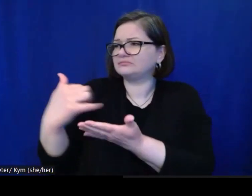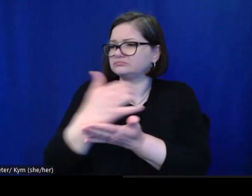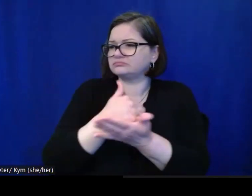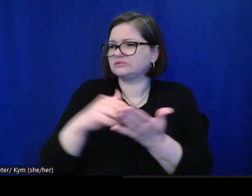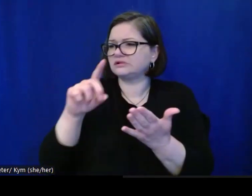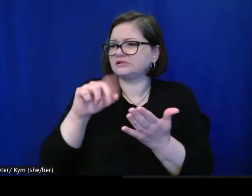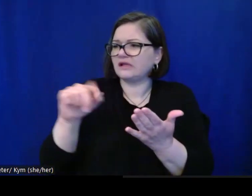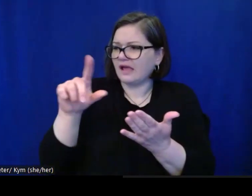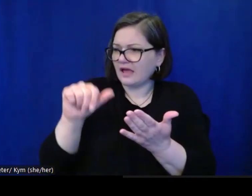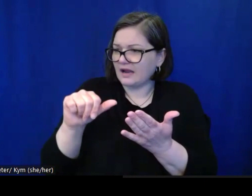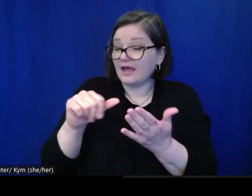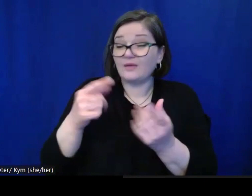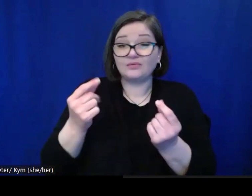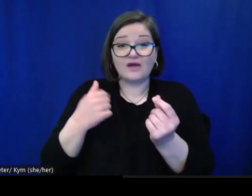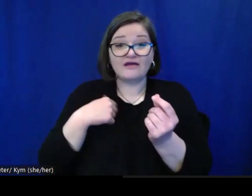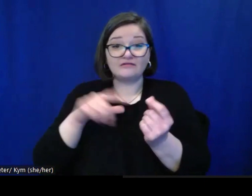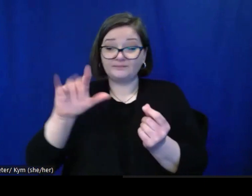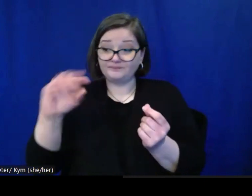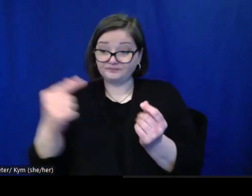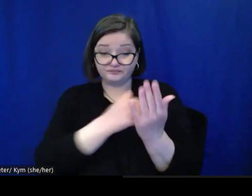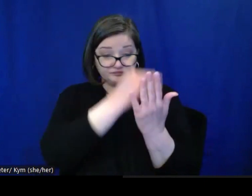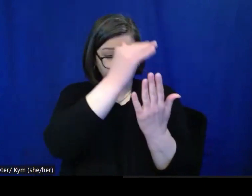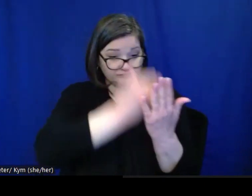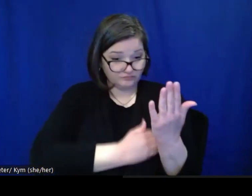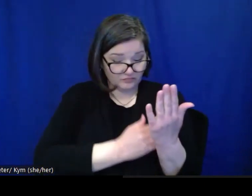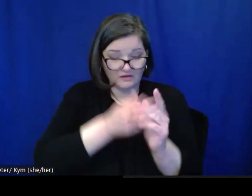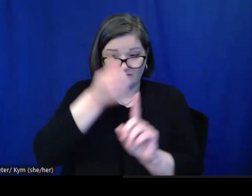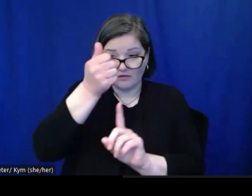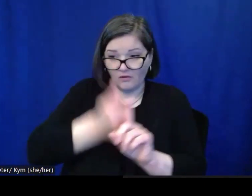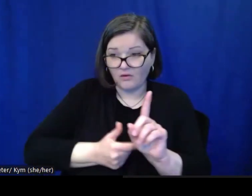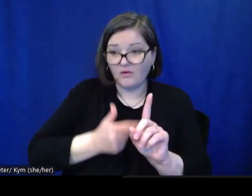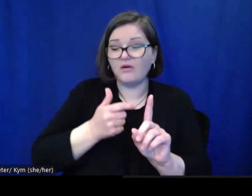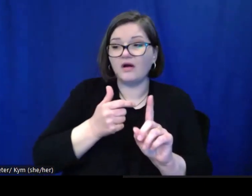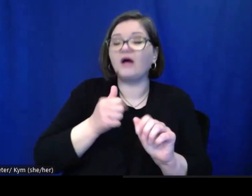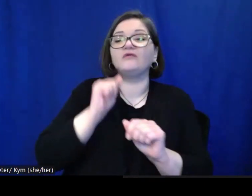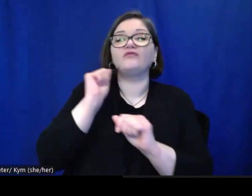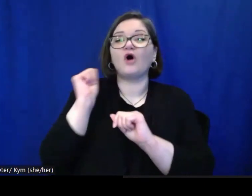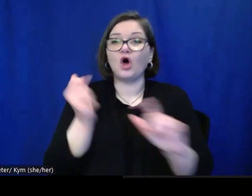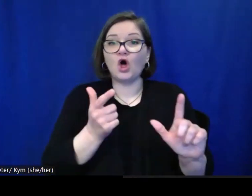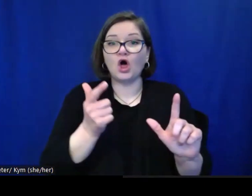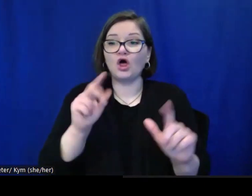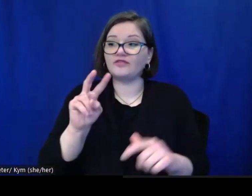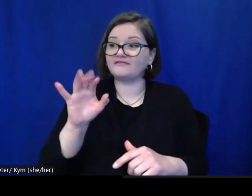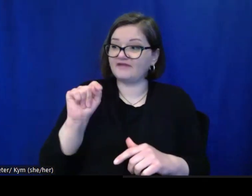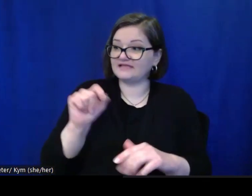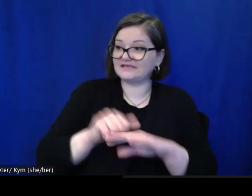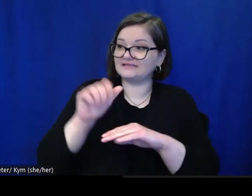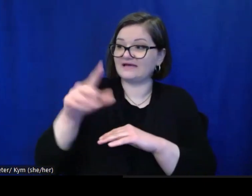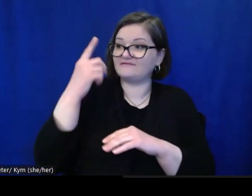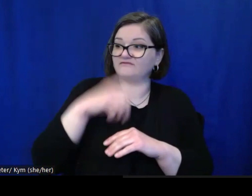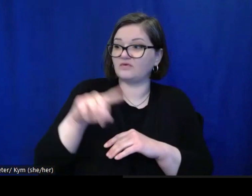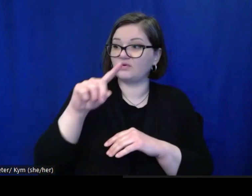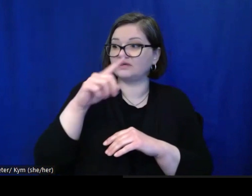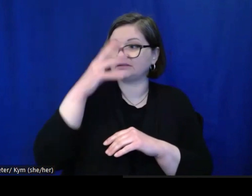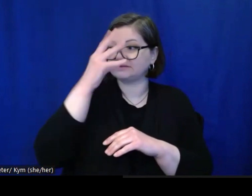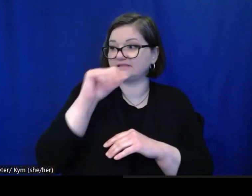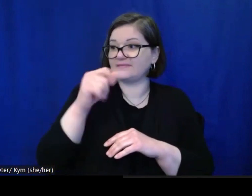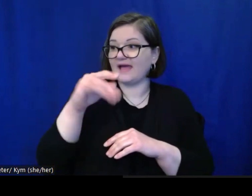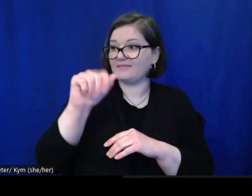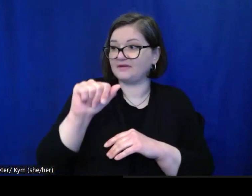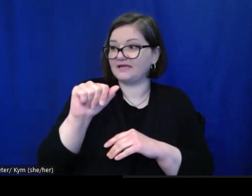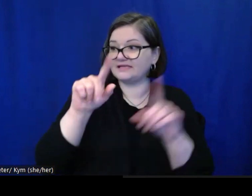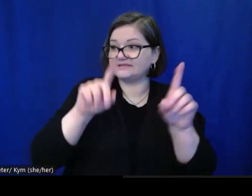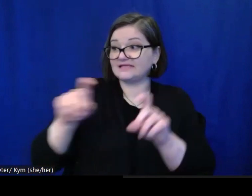of every veteran that I sent for a neuro testing for sleep apnea. Out of 100 of them, 99